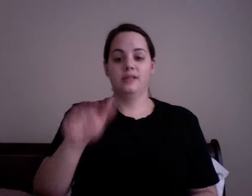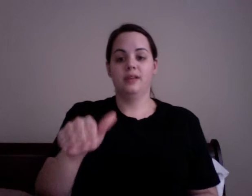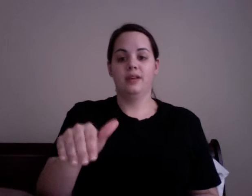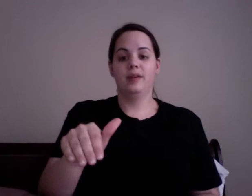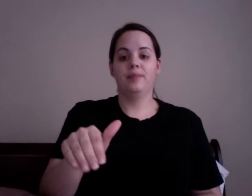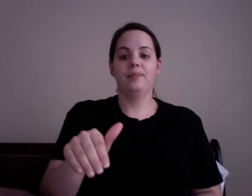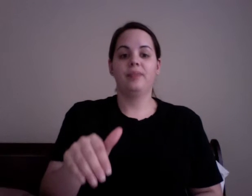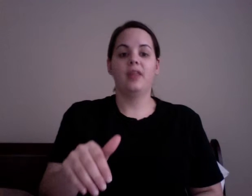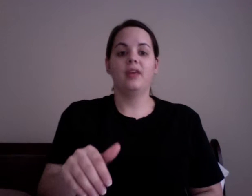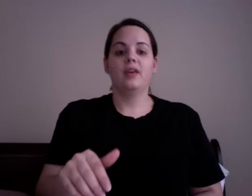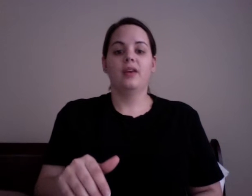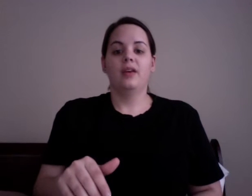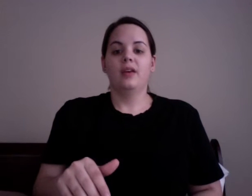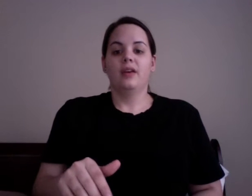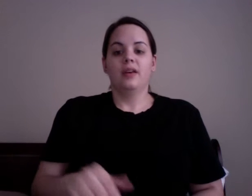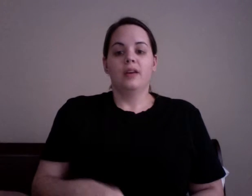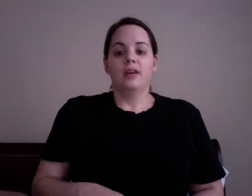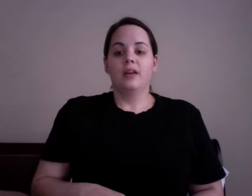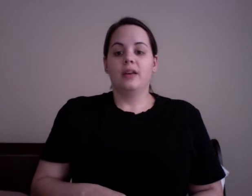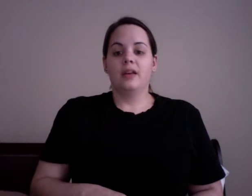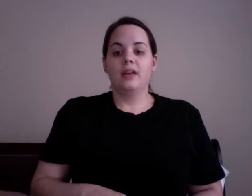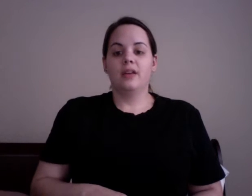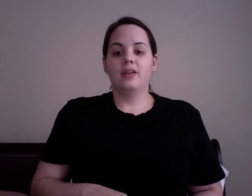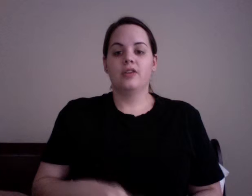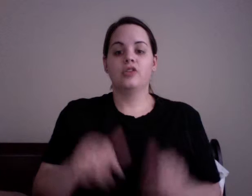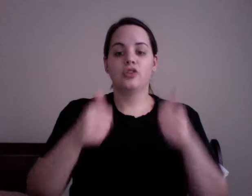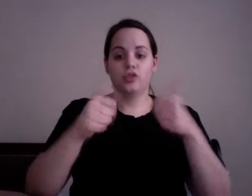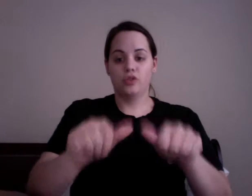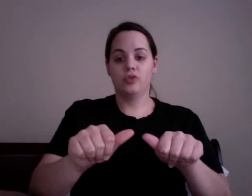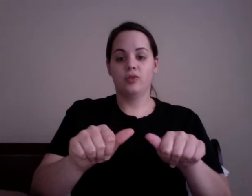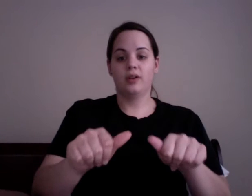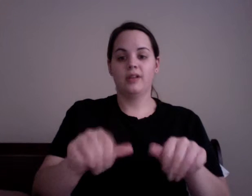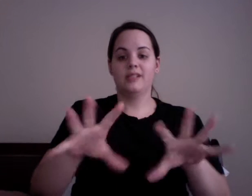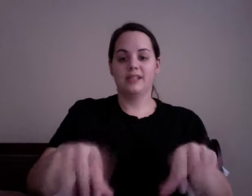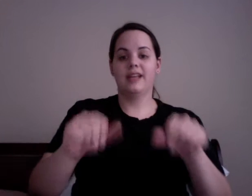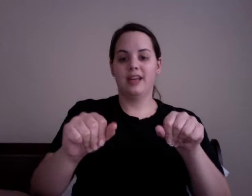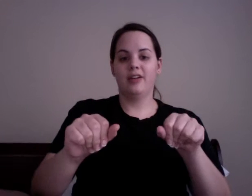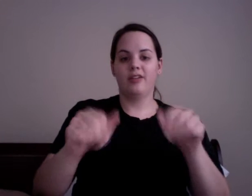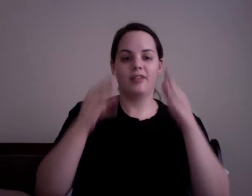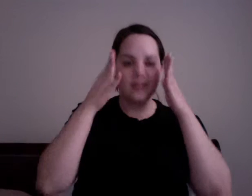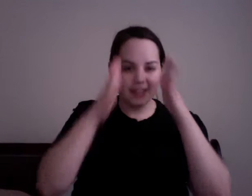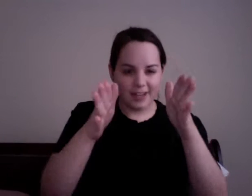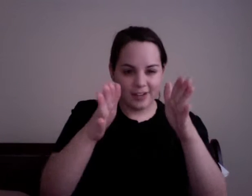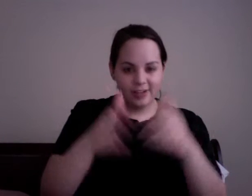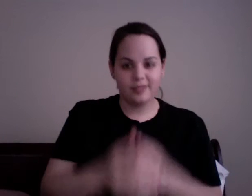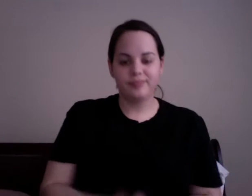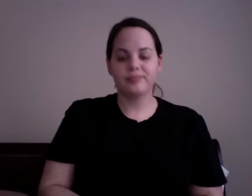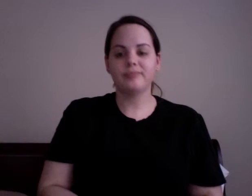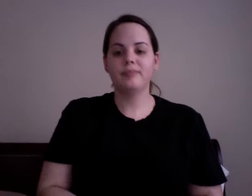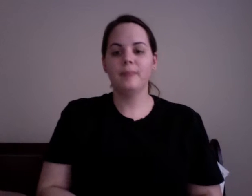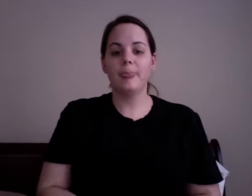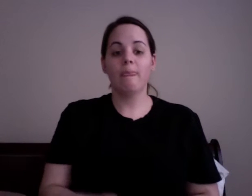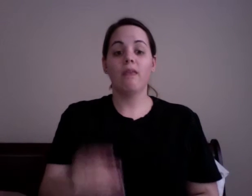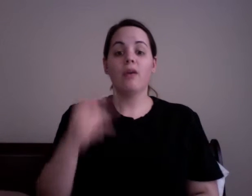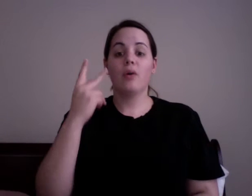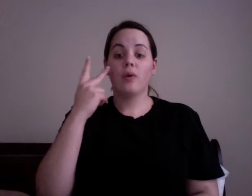why you think it doesn't work, okay? But before we read, we're going to go ahead and we're going to look at a couple of tricky words that you might find as you read. So